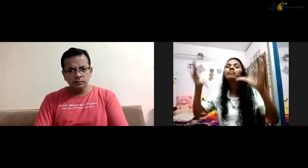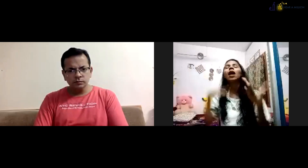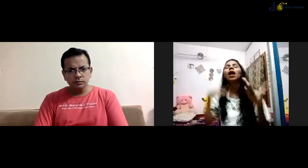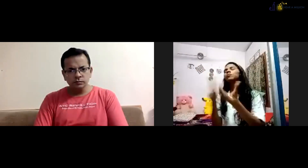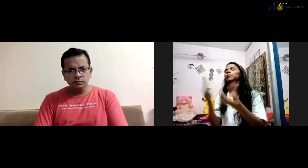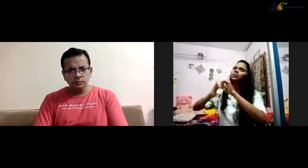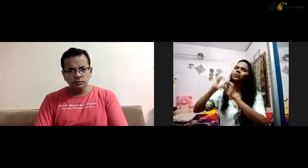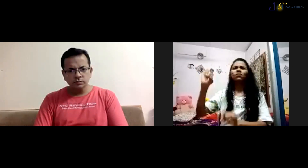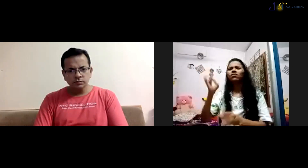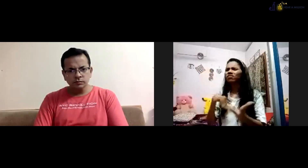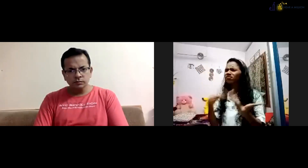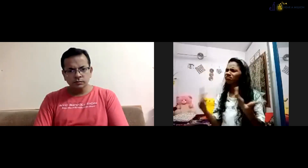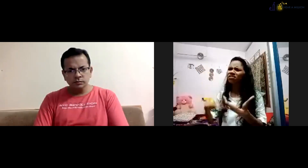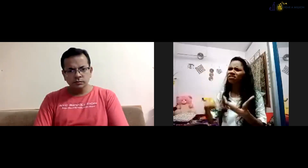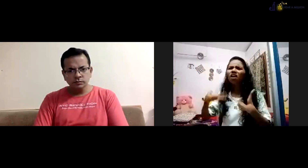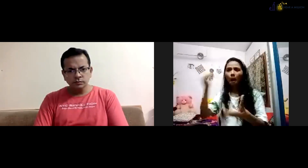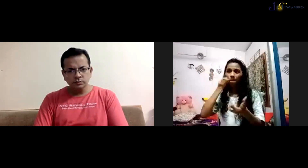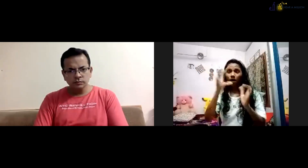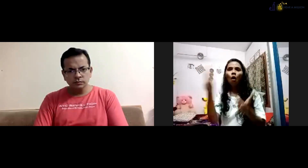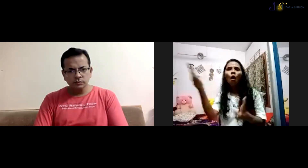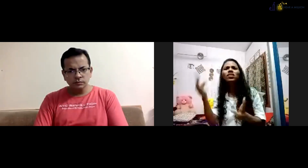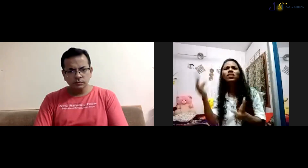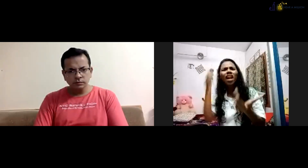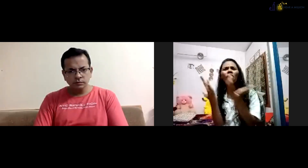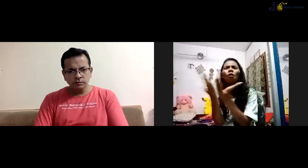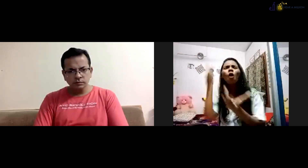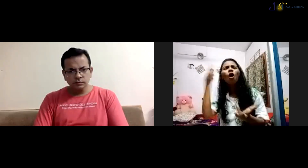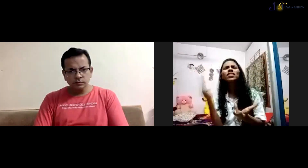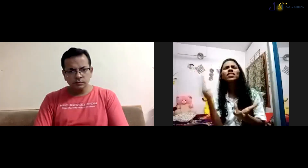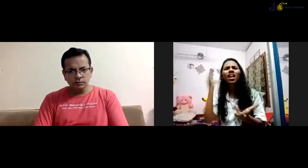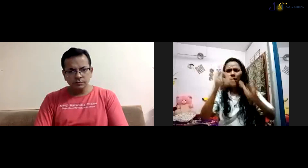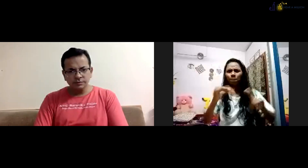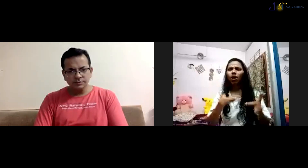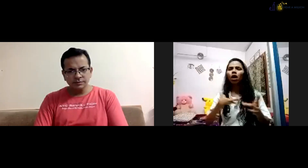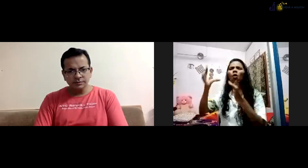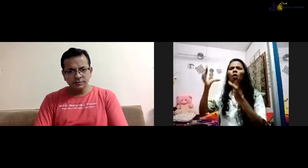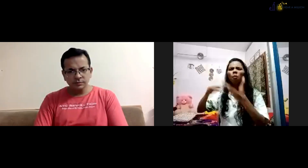this way. Then again, I was not looking that fact that yeah,